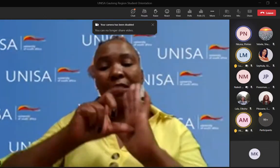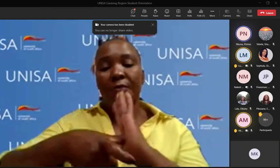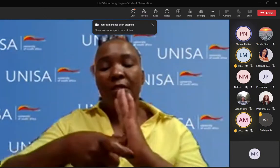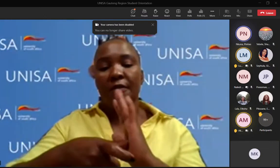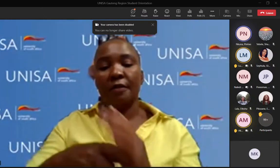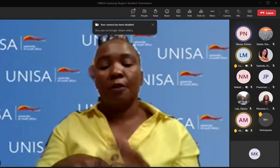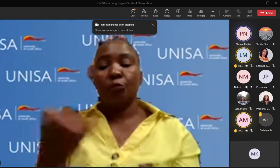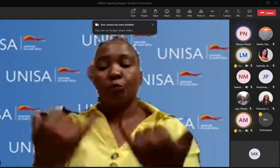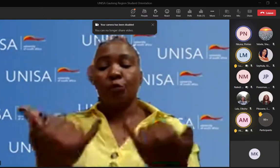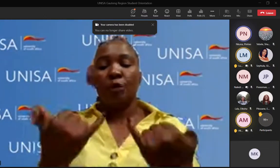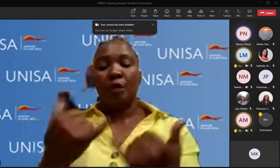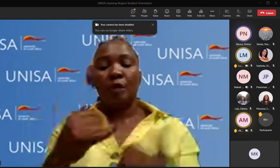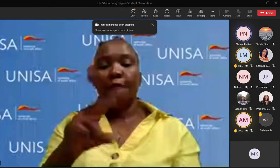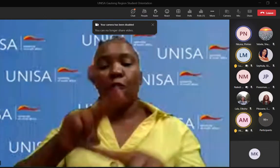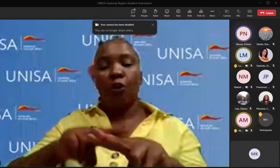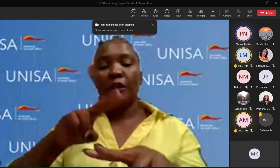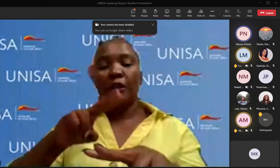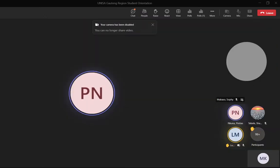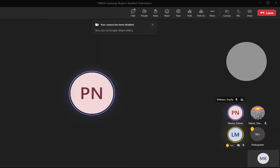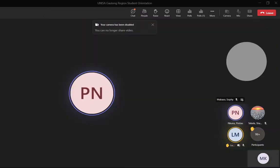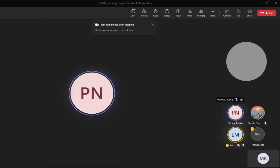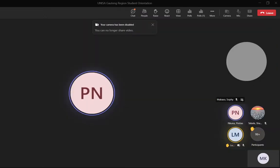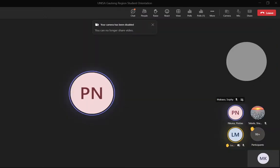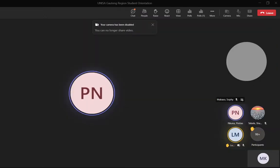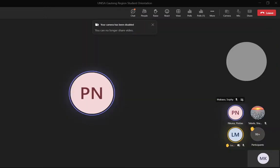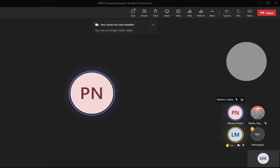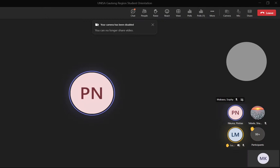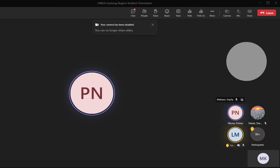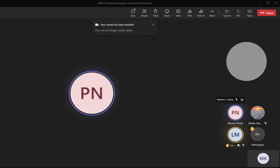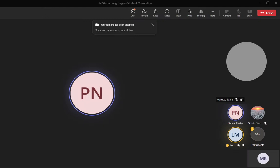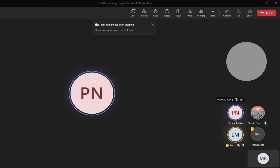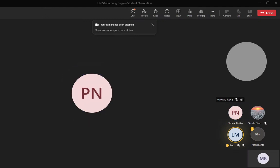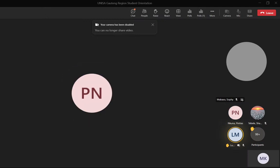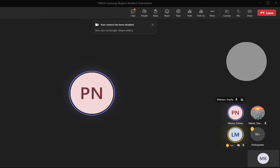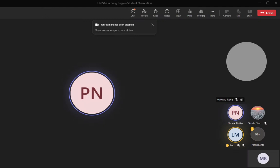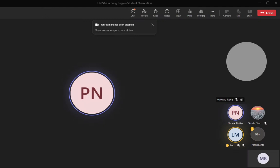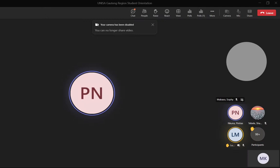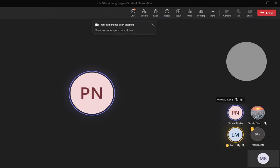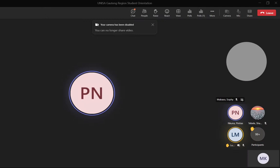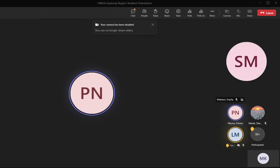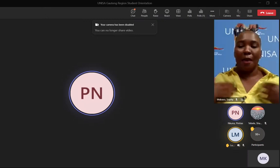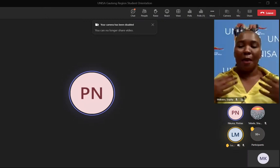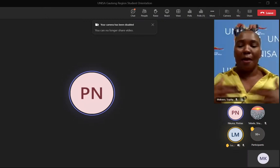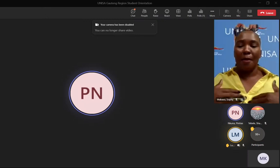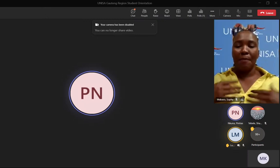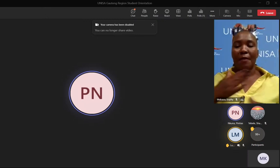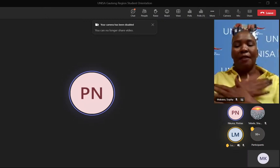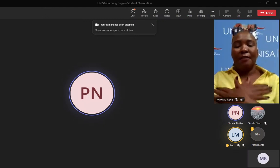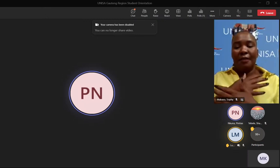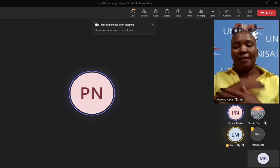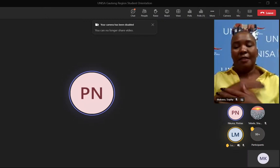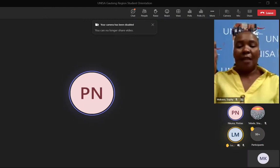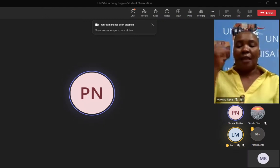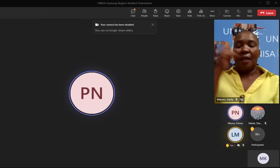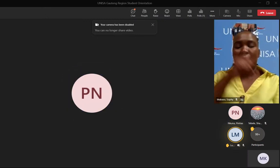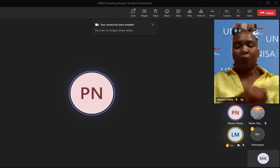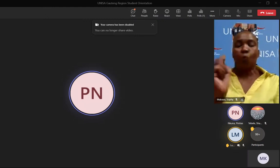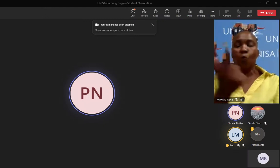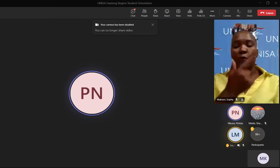ladies and gentlemen today is the 14th of February um happy Valentine's Day to you all